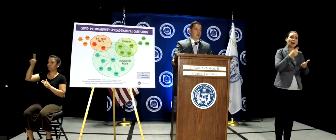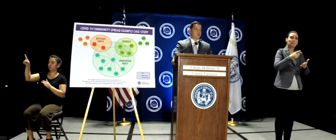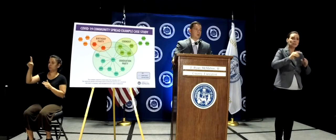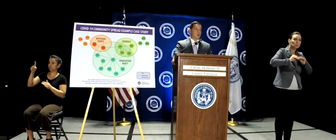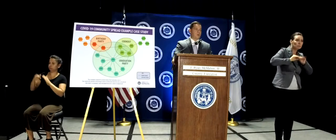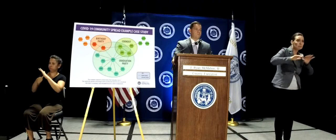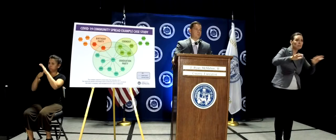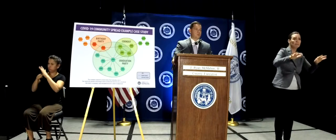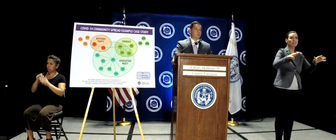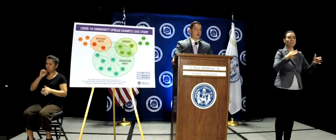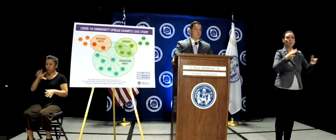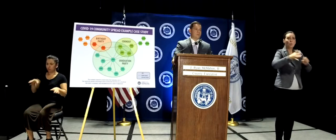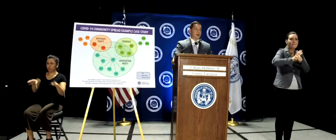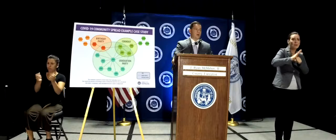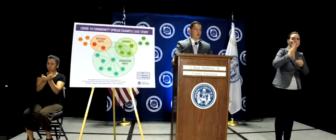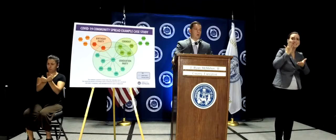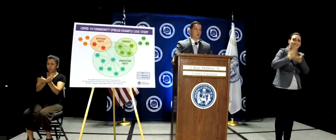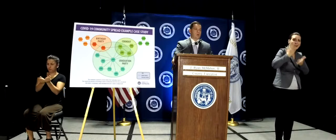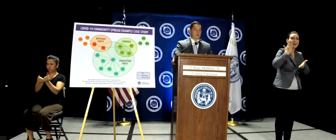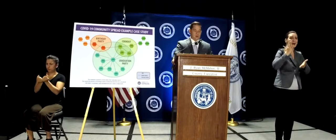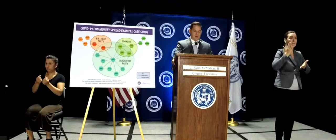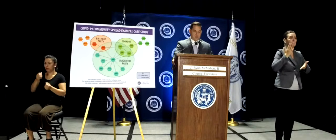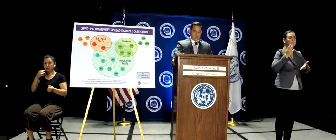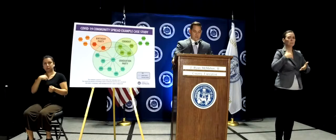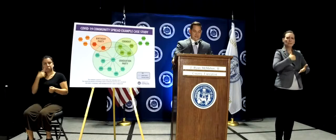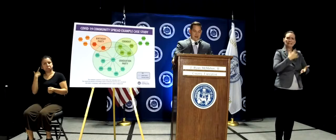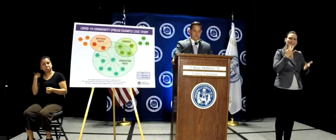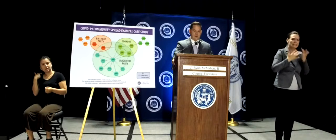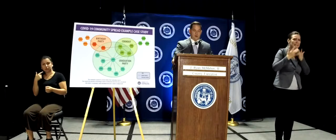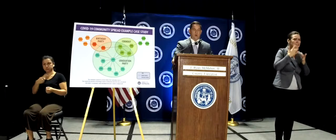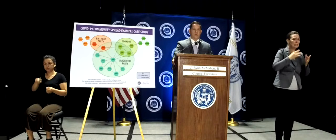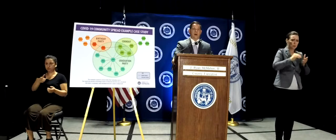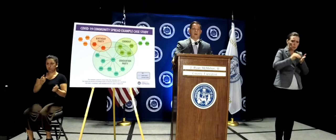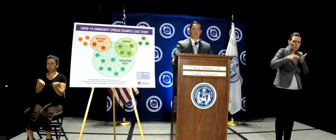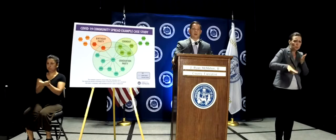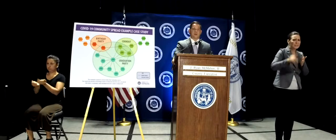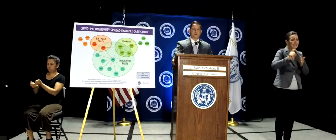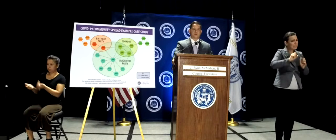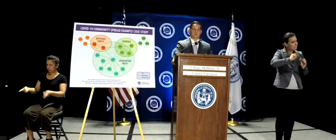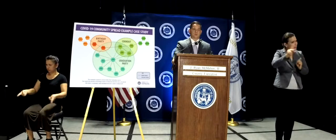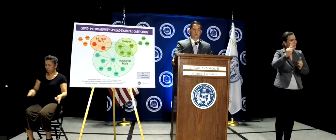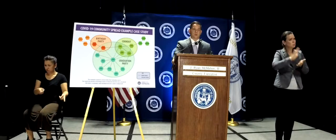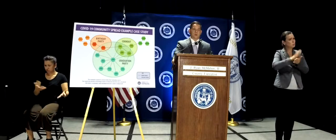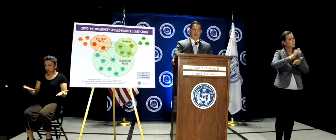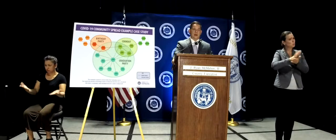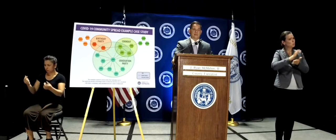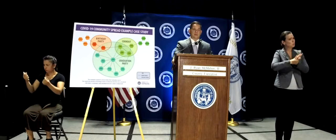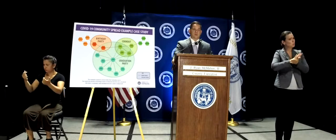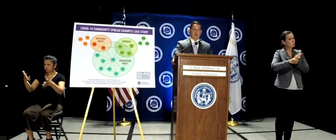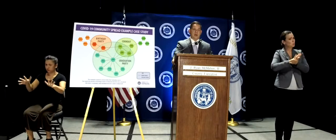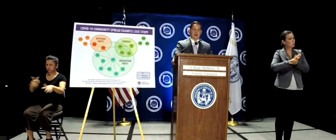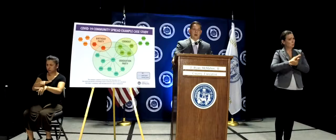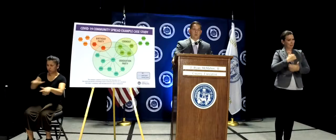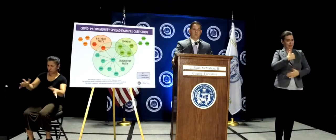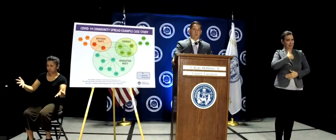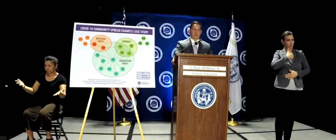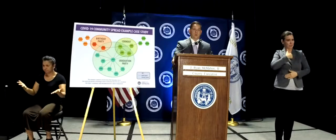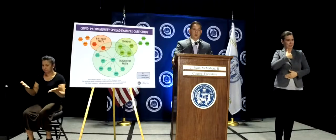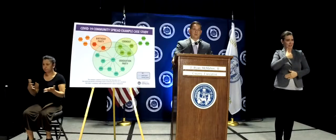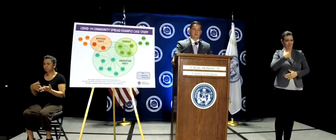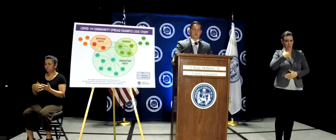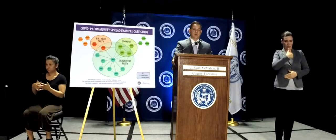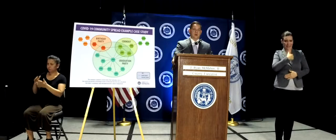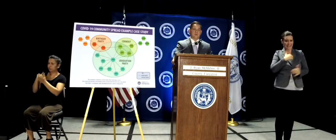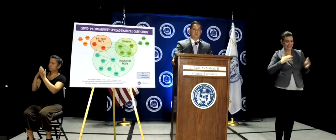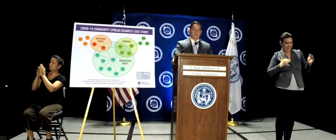we have a large hole. We've made up that hole, at least half of that hole by ourselves. We're not asking for a handout.